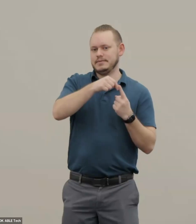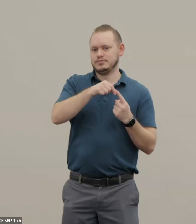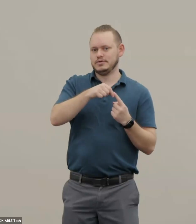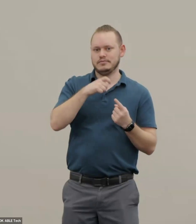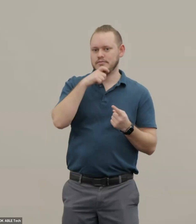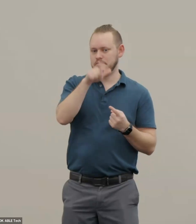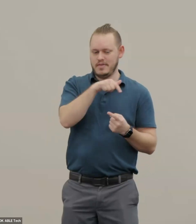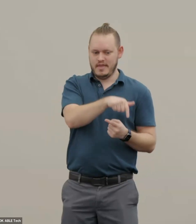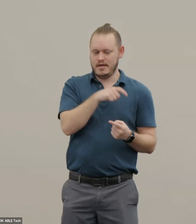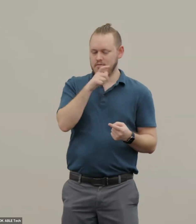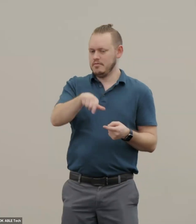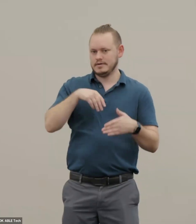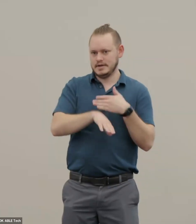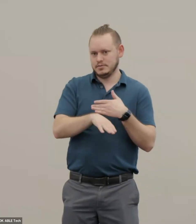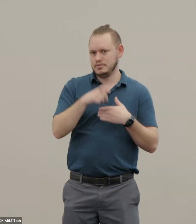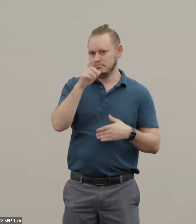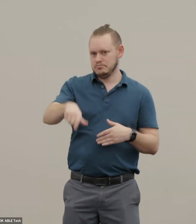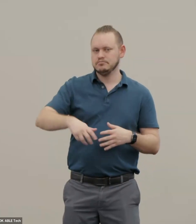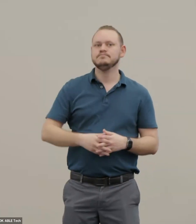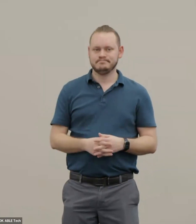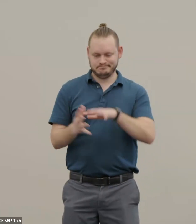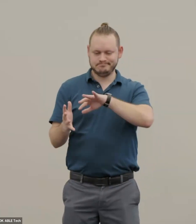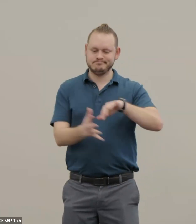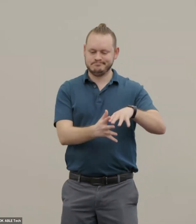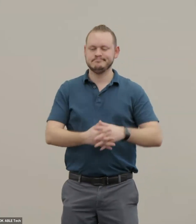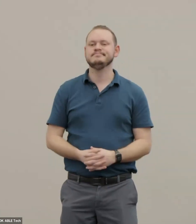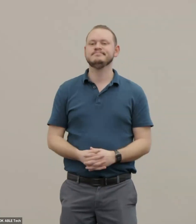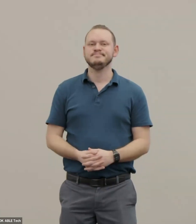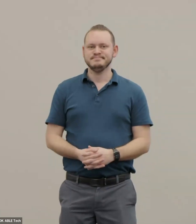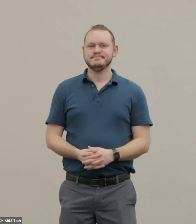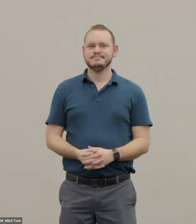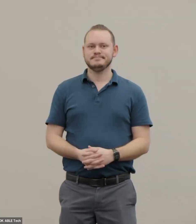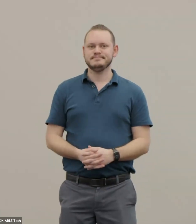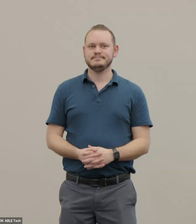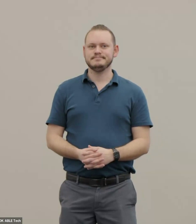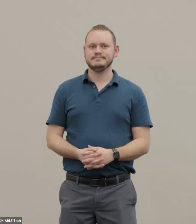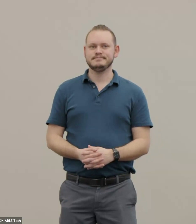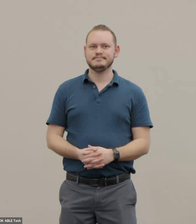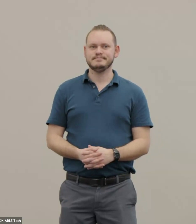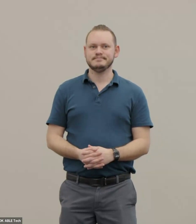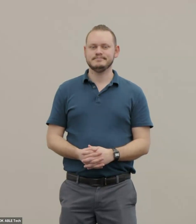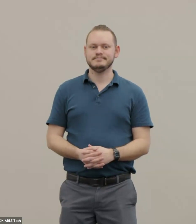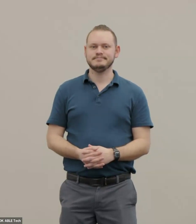make that accessible. Awesome. All right. So let's talk about,